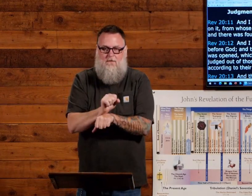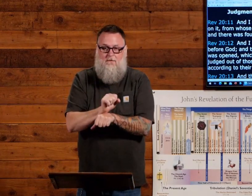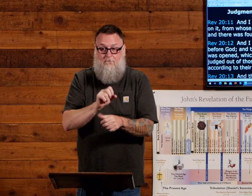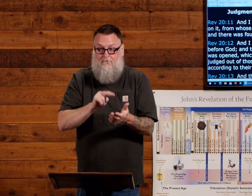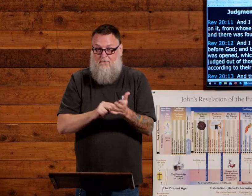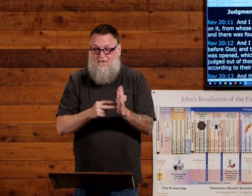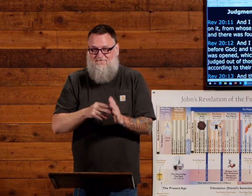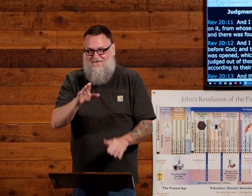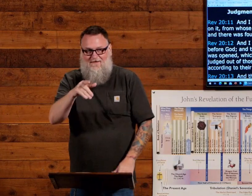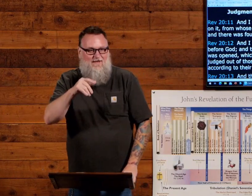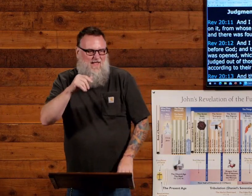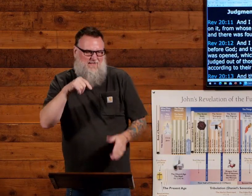We have a divine appointment.